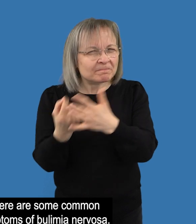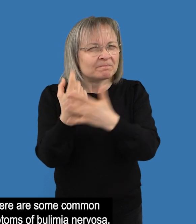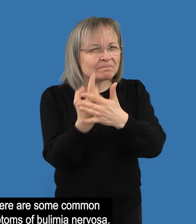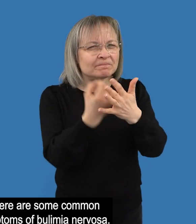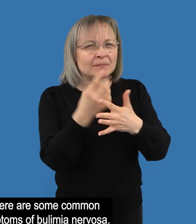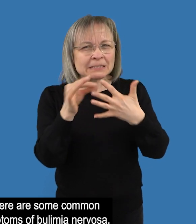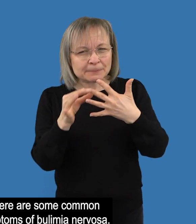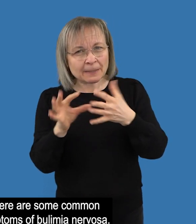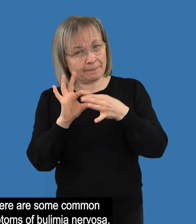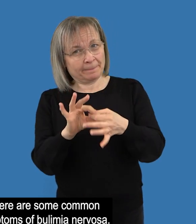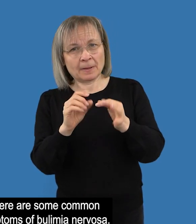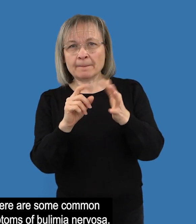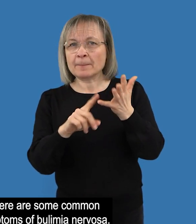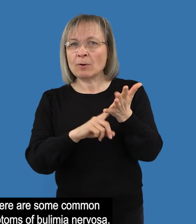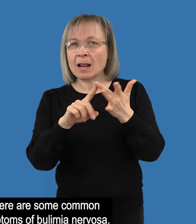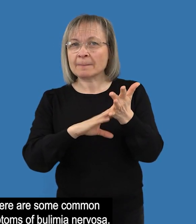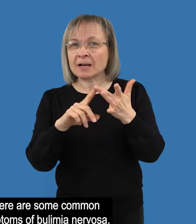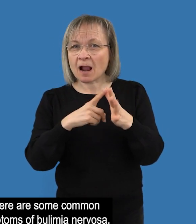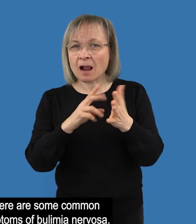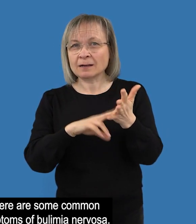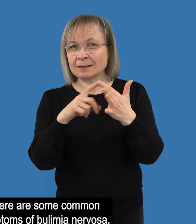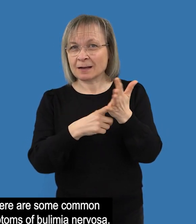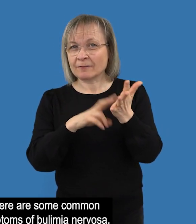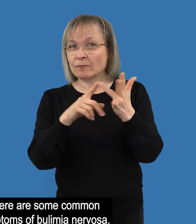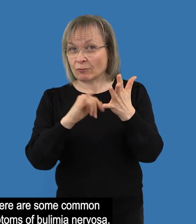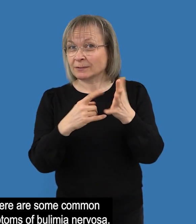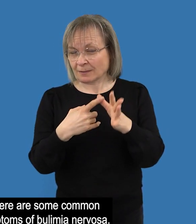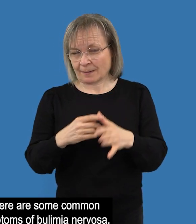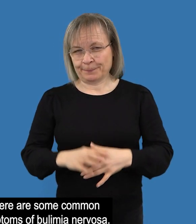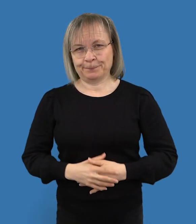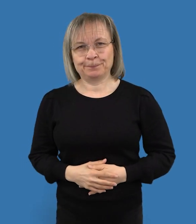There are some common symptoms of bulimia nervosa.